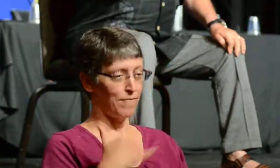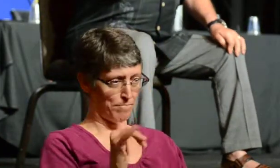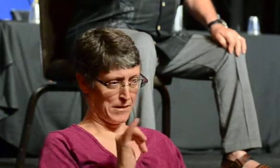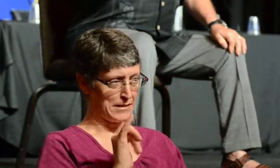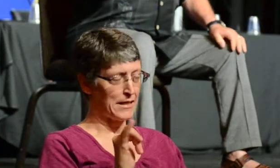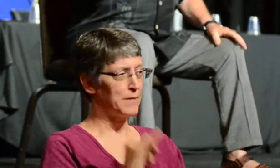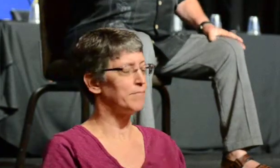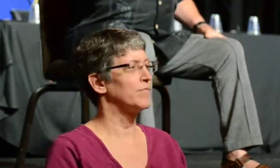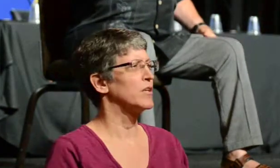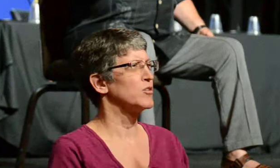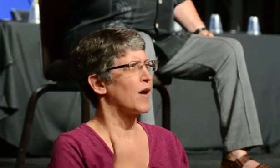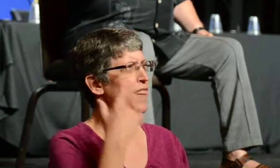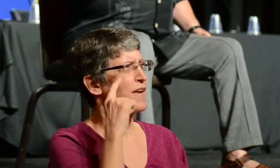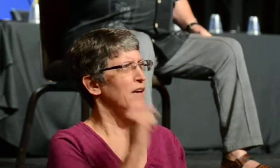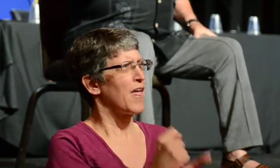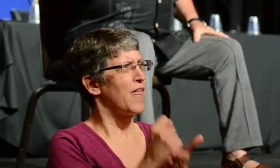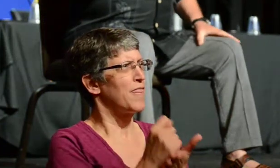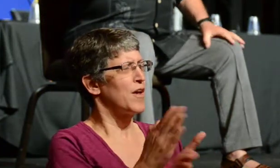a therapist